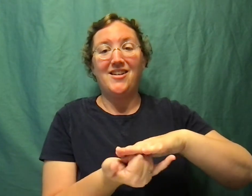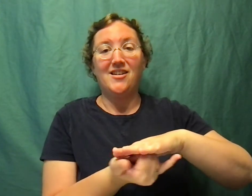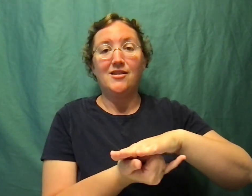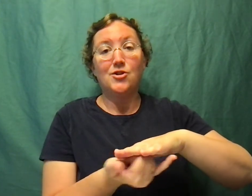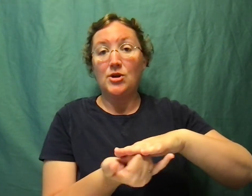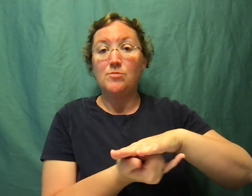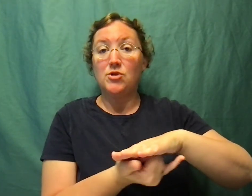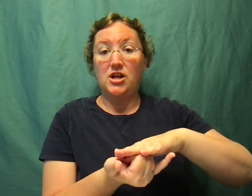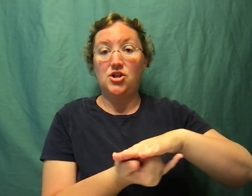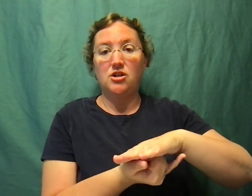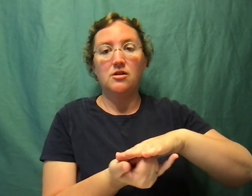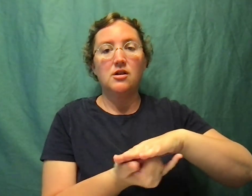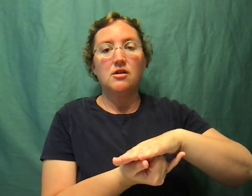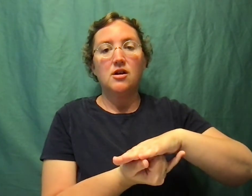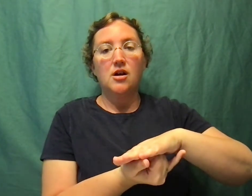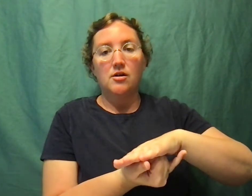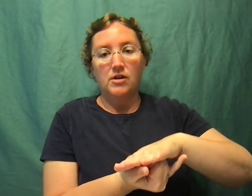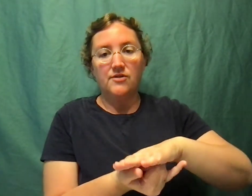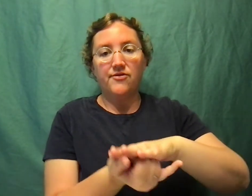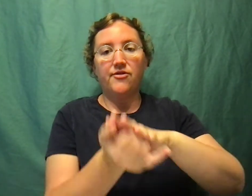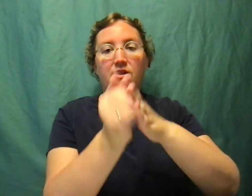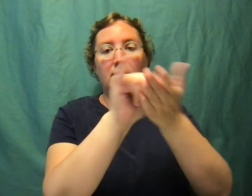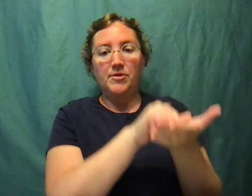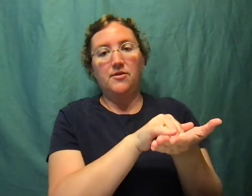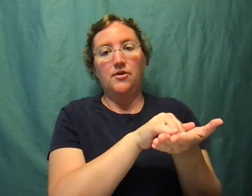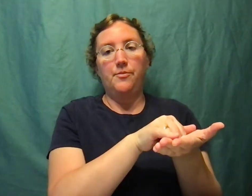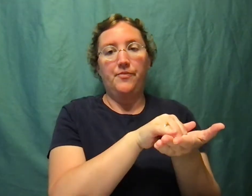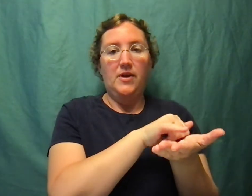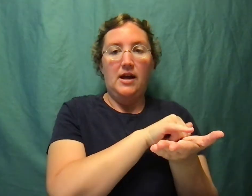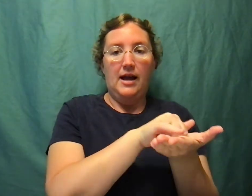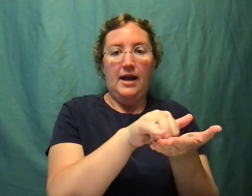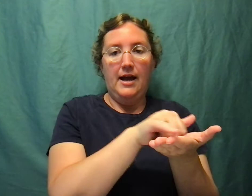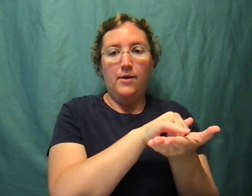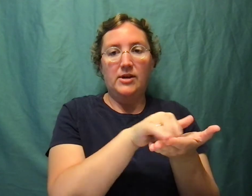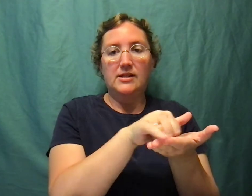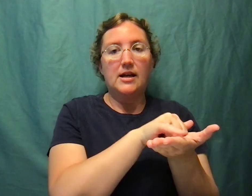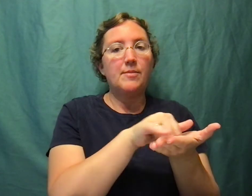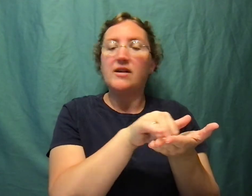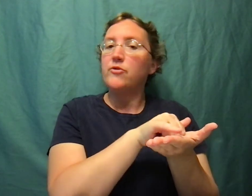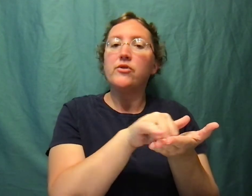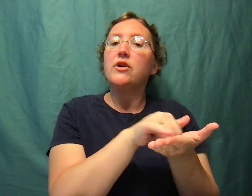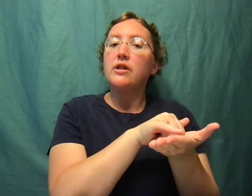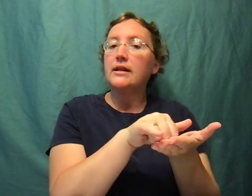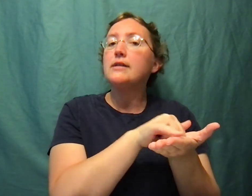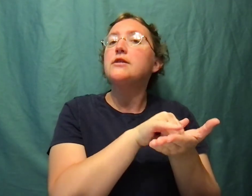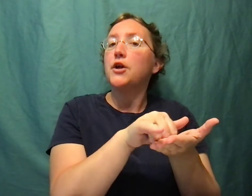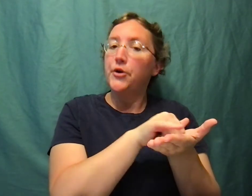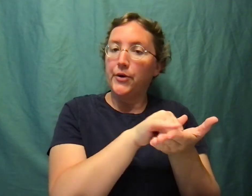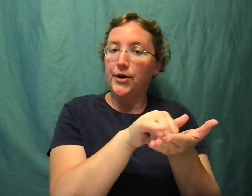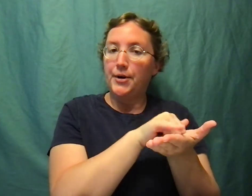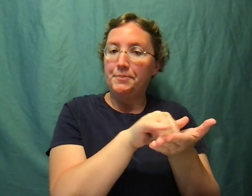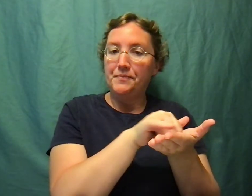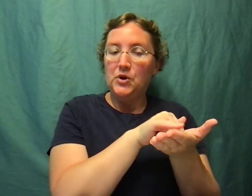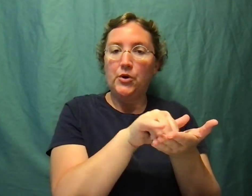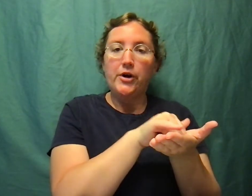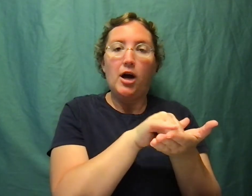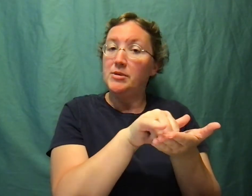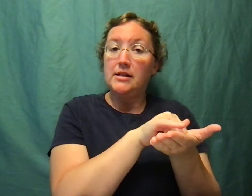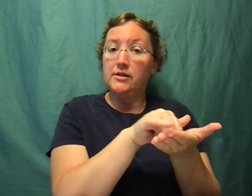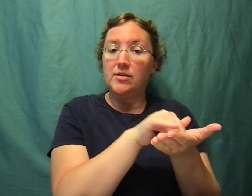the transportation gets flipped over, and we sign it back and forth like this. New York. New York, upside down Subway.